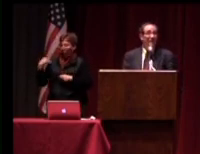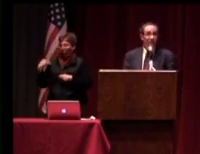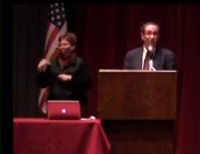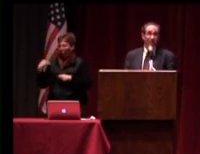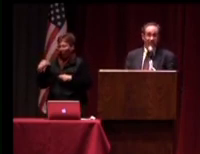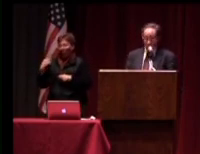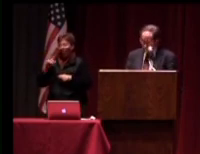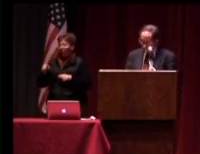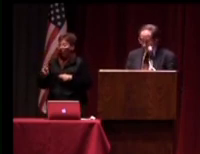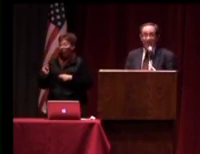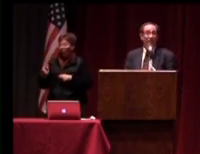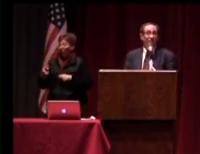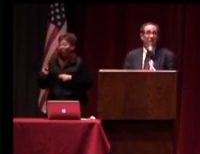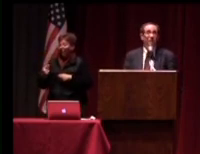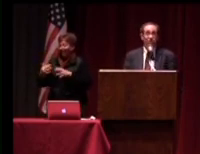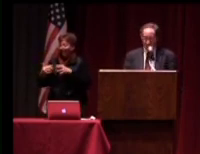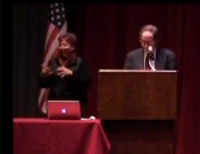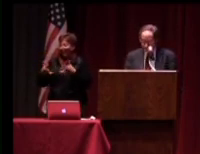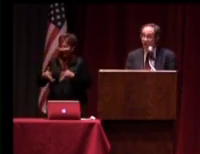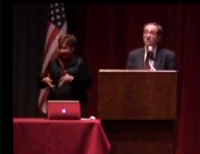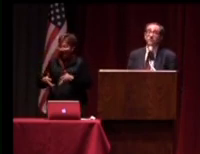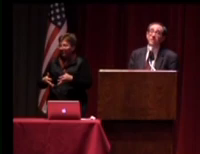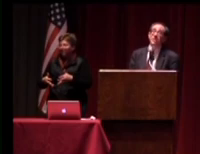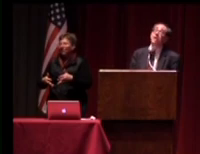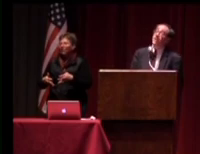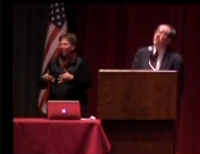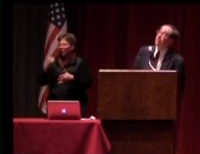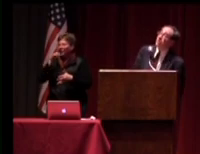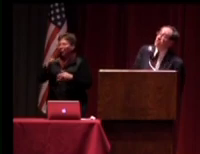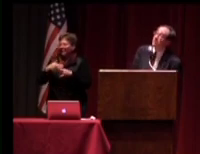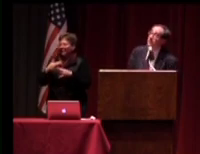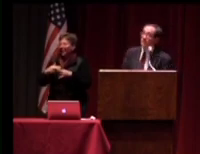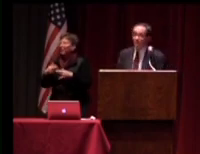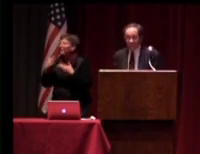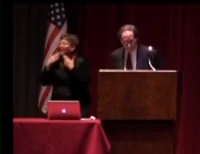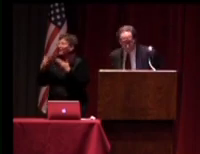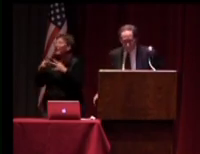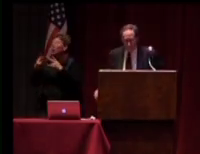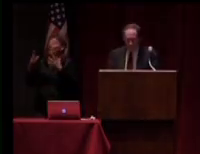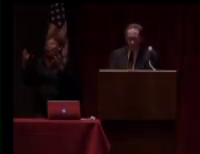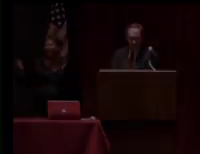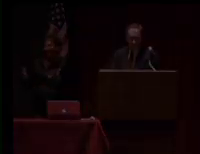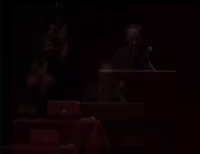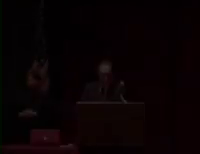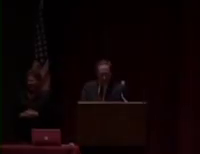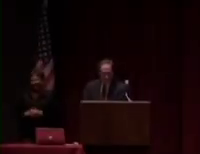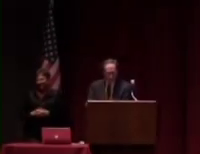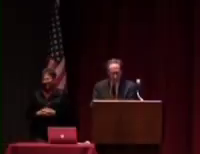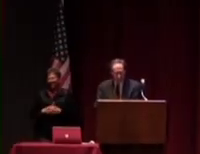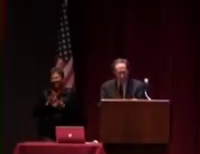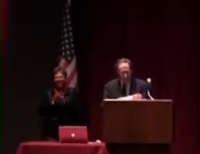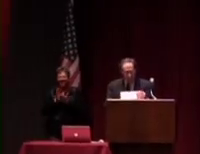battle he had left to fight was the battle of his reputation. Thank you very much.